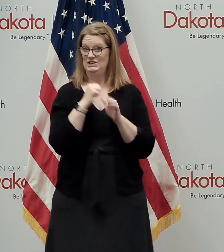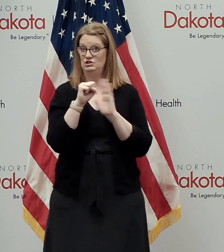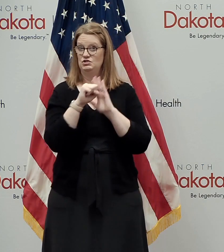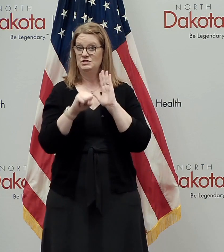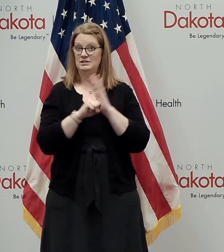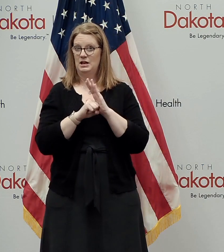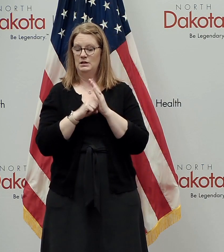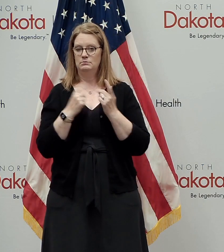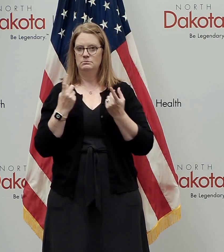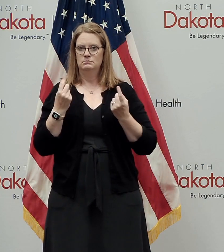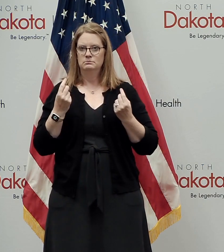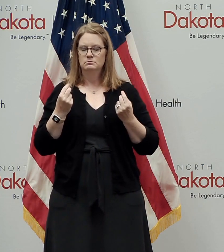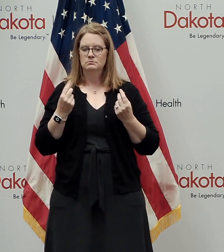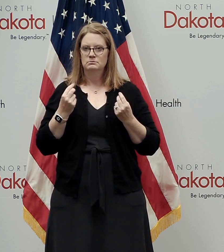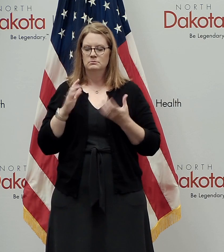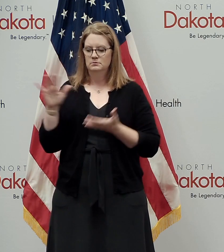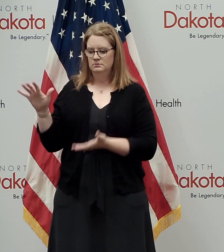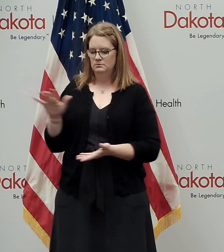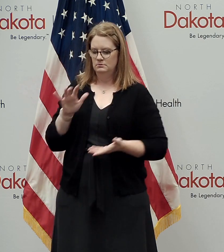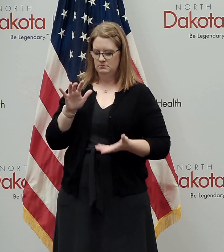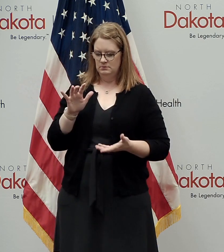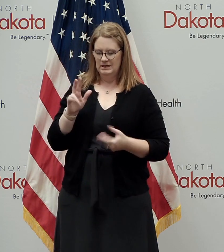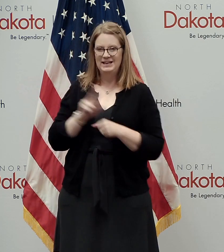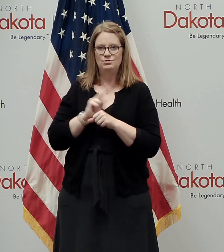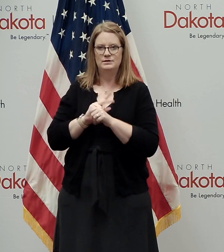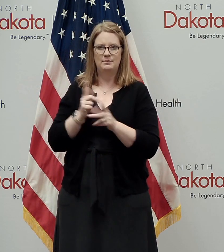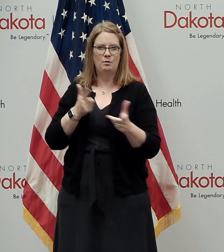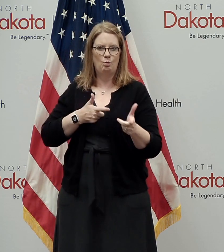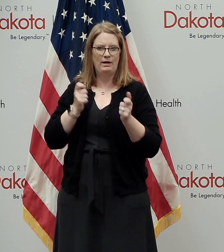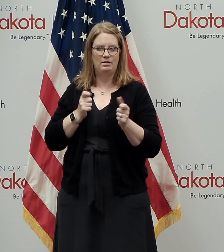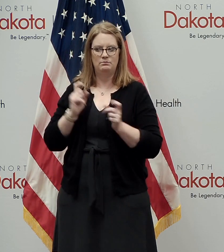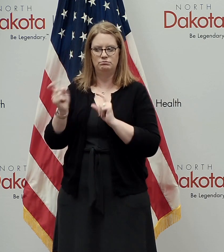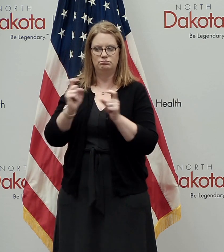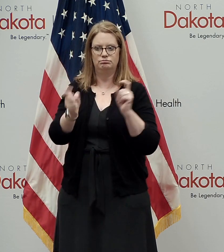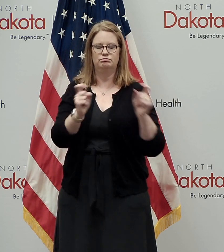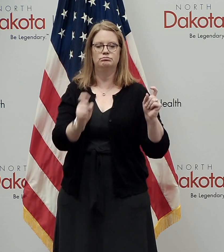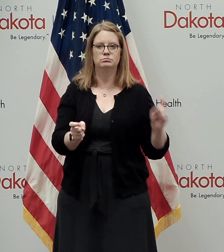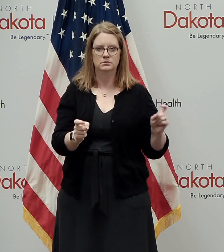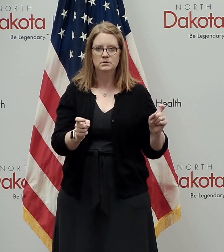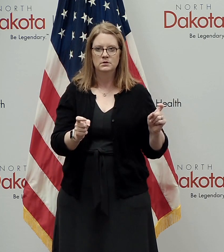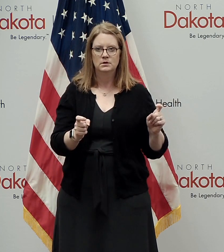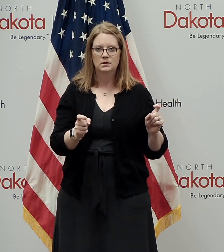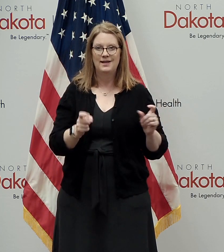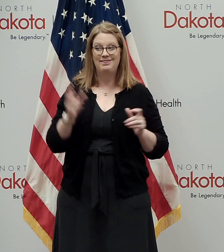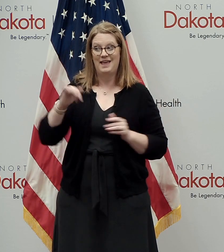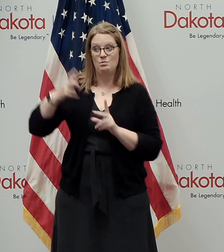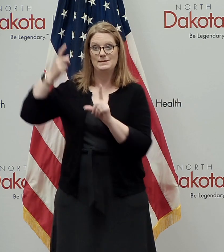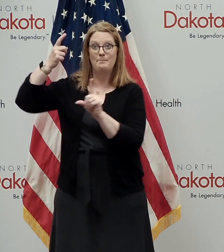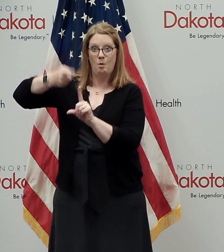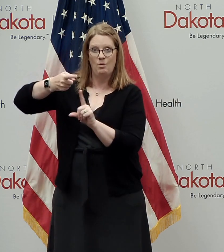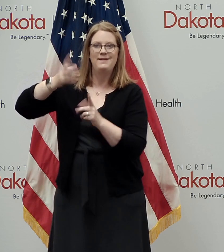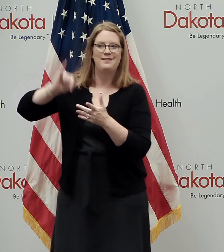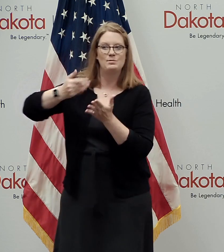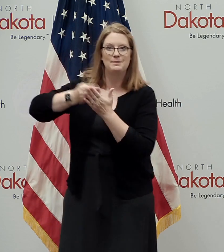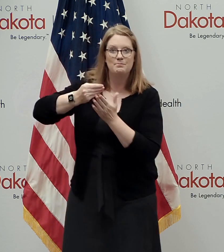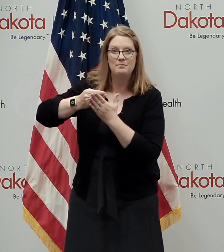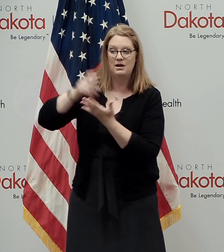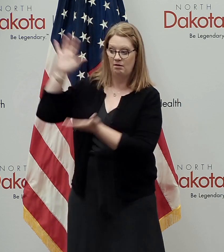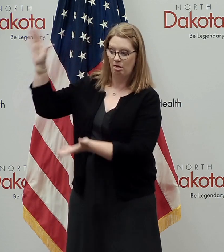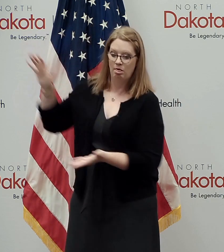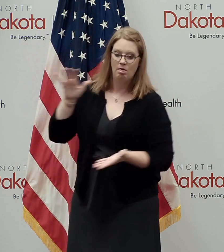emergency funding and deploy them quickly, which was also part of the point of the federal funding, was to get the dollars